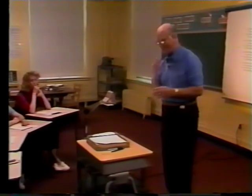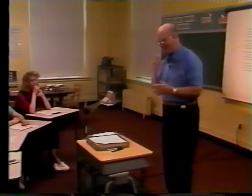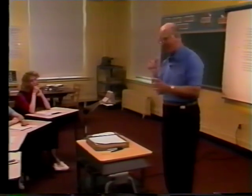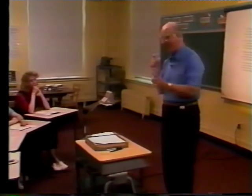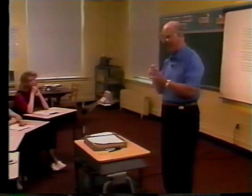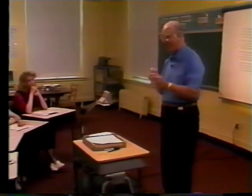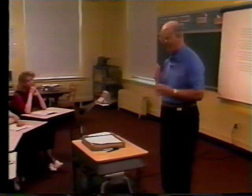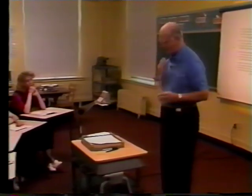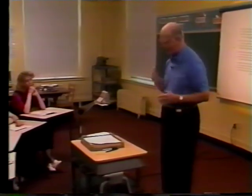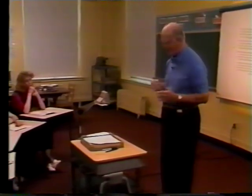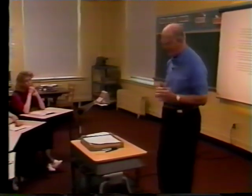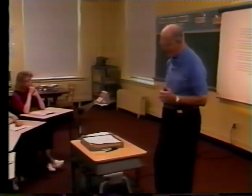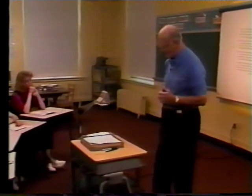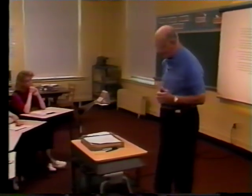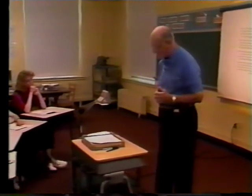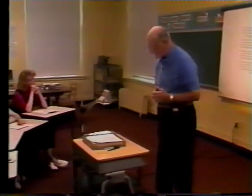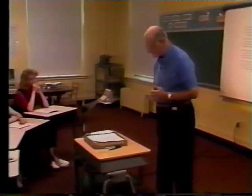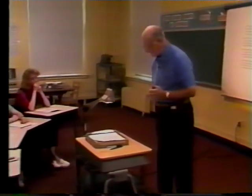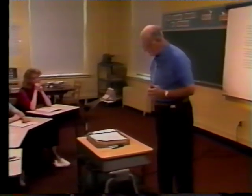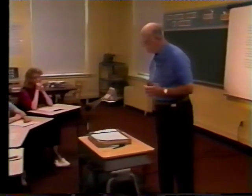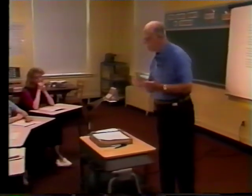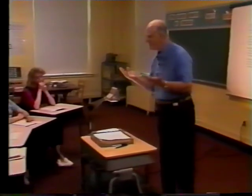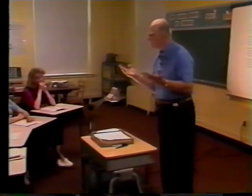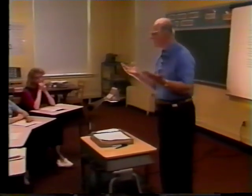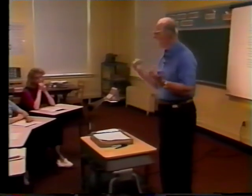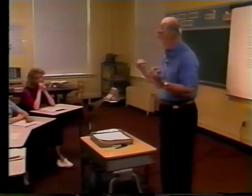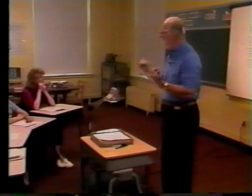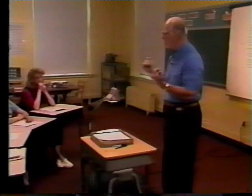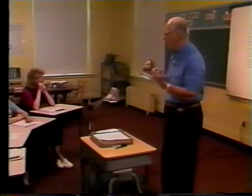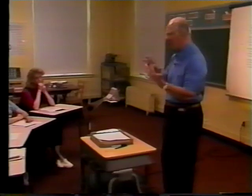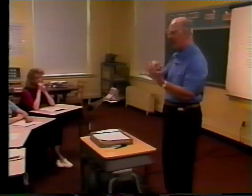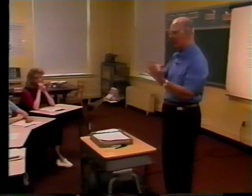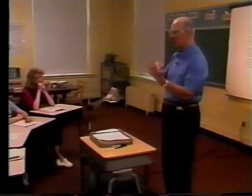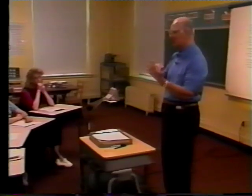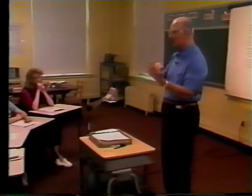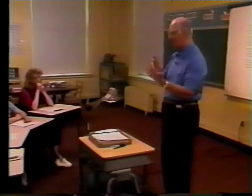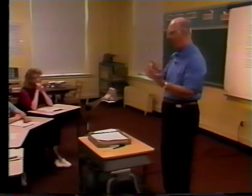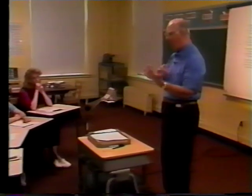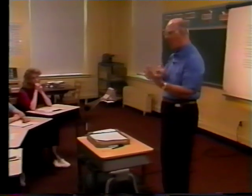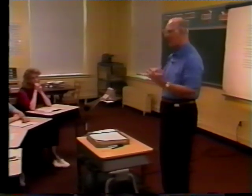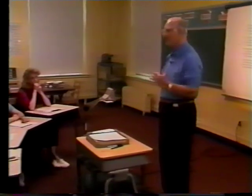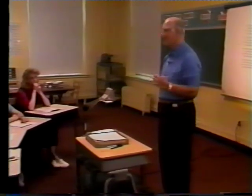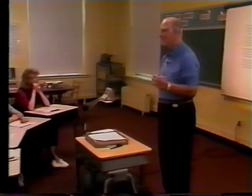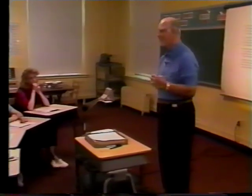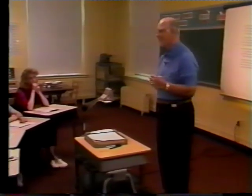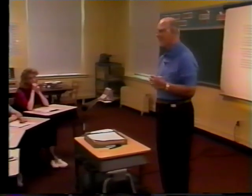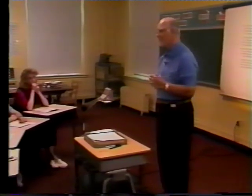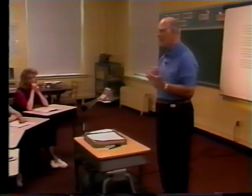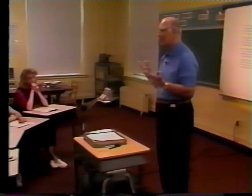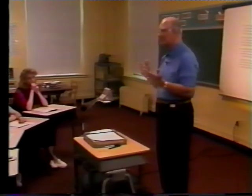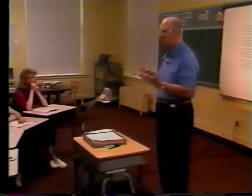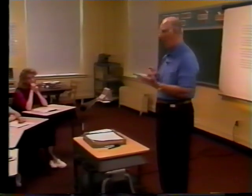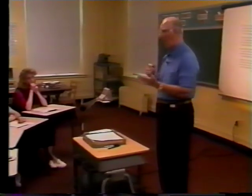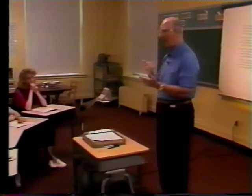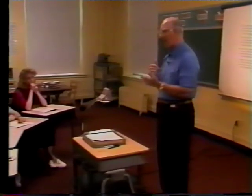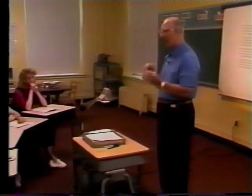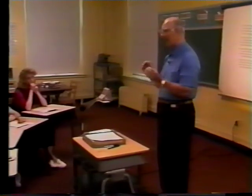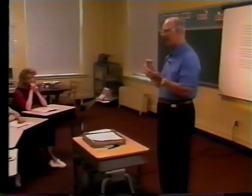good point, very good. Now we read the poem. Is the poem and any